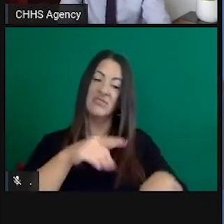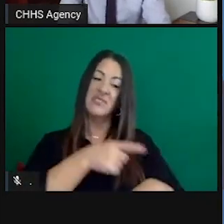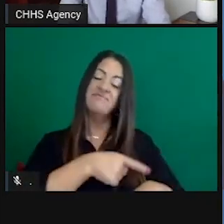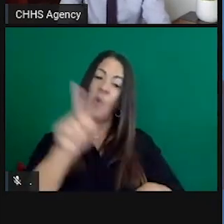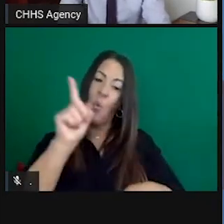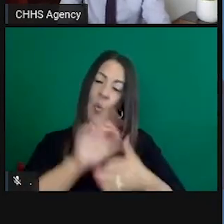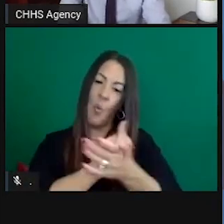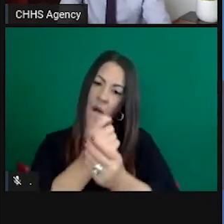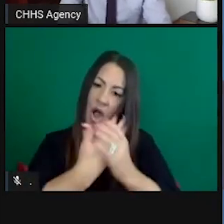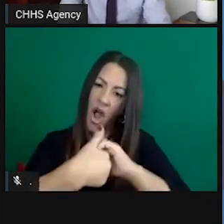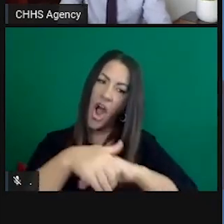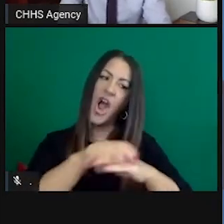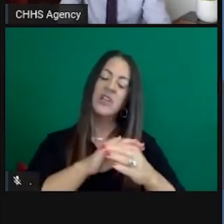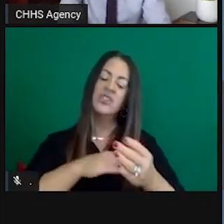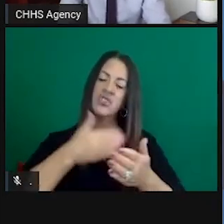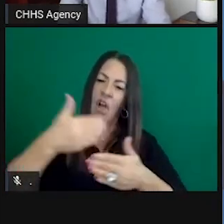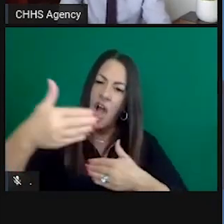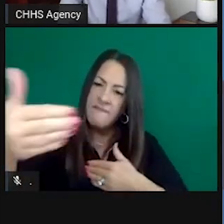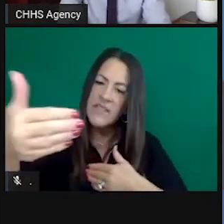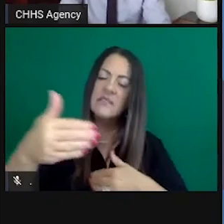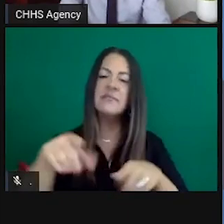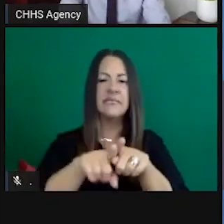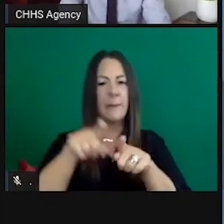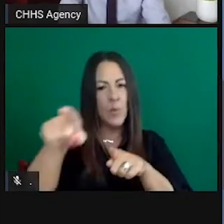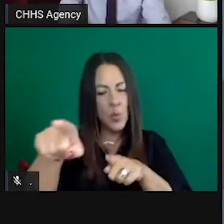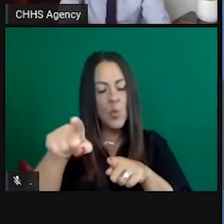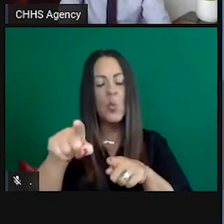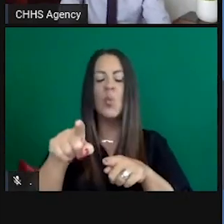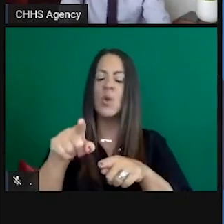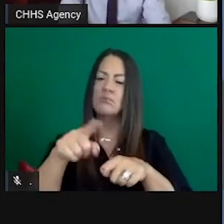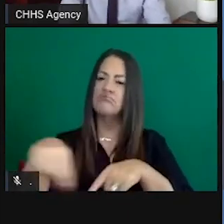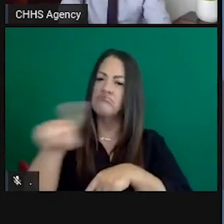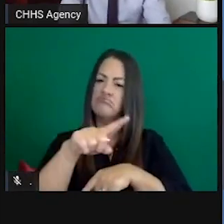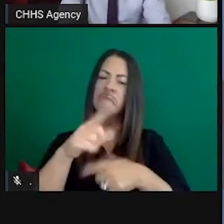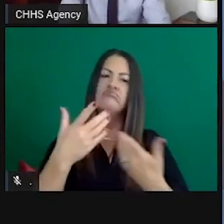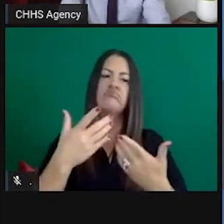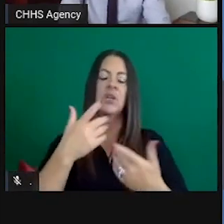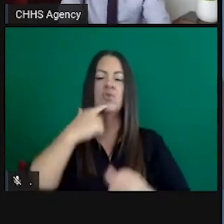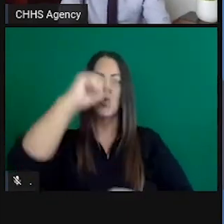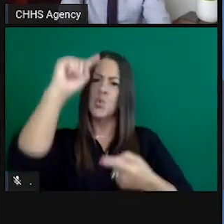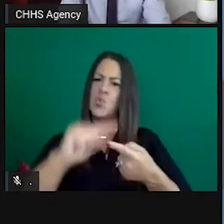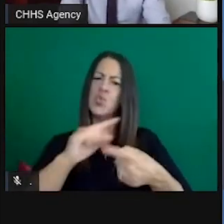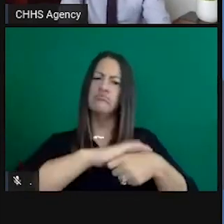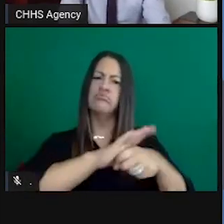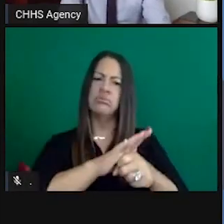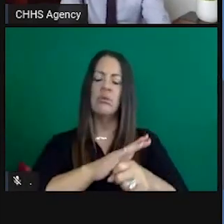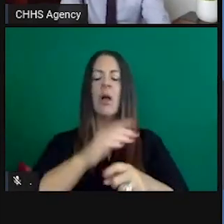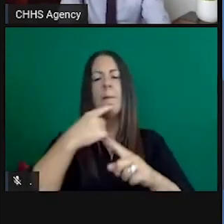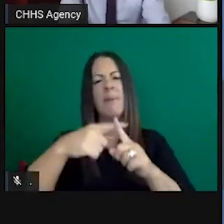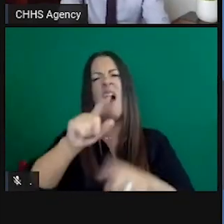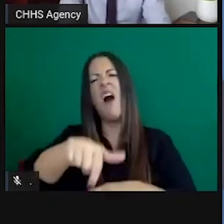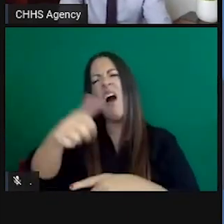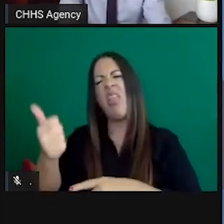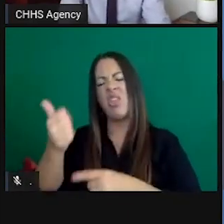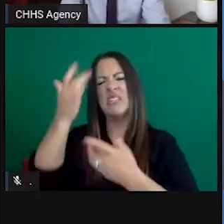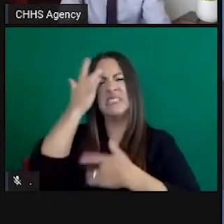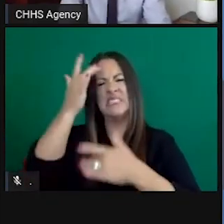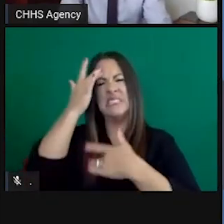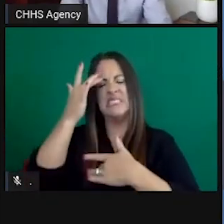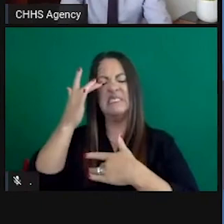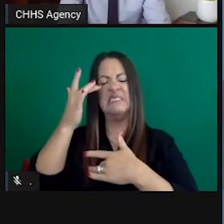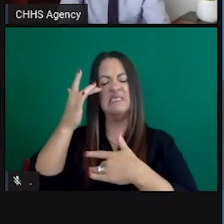hands frequently so that we can reduce transmission, not just of COVID, but other airborne